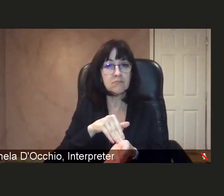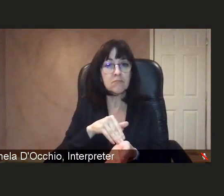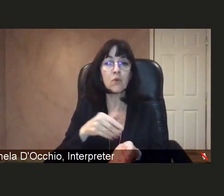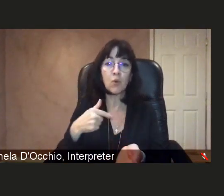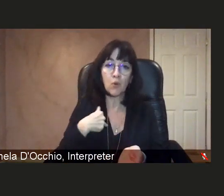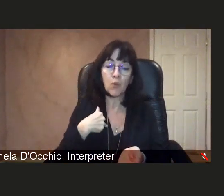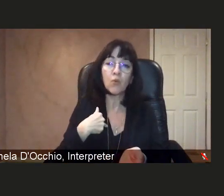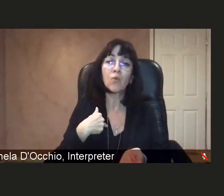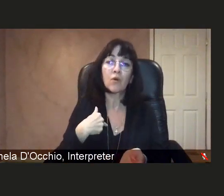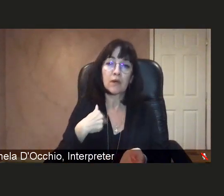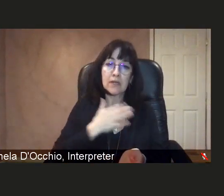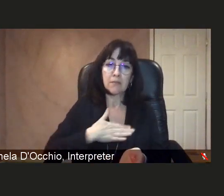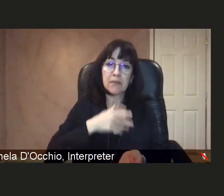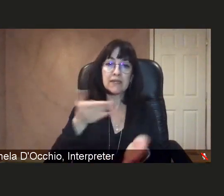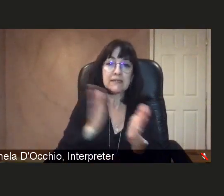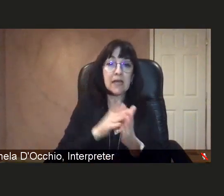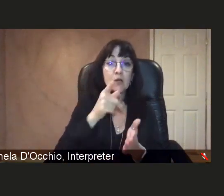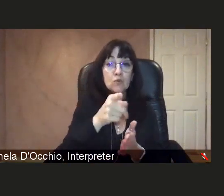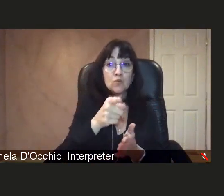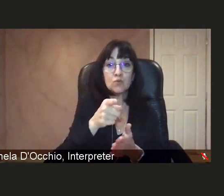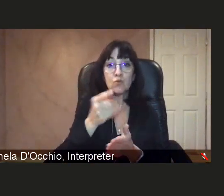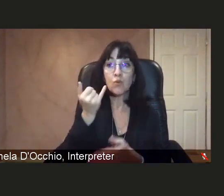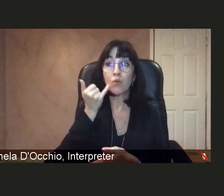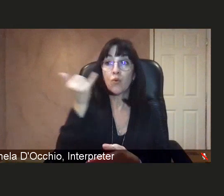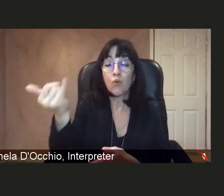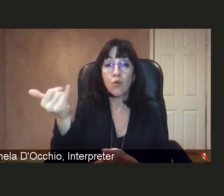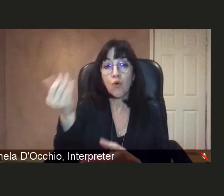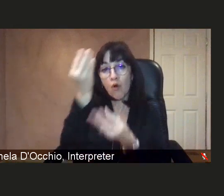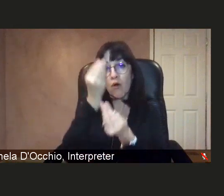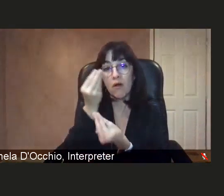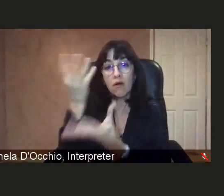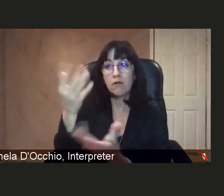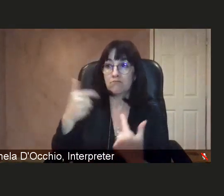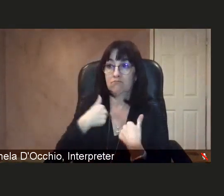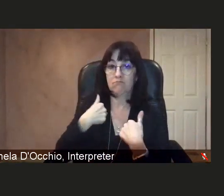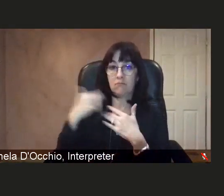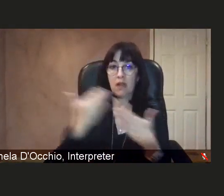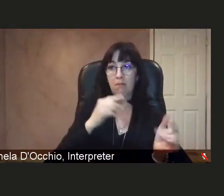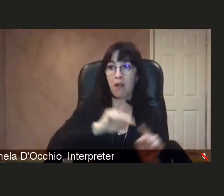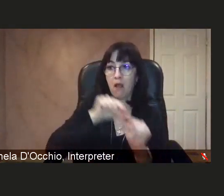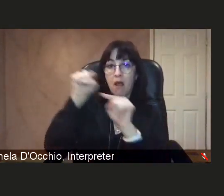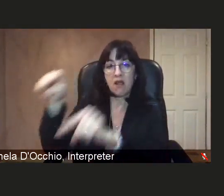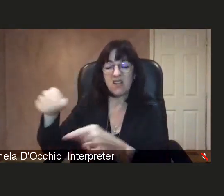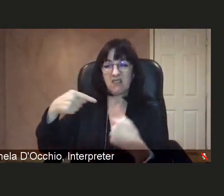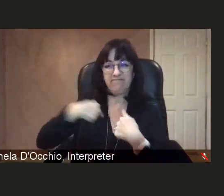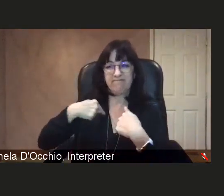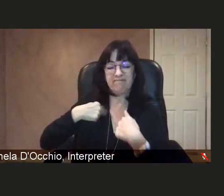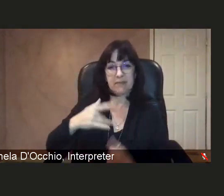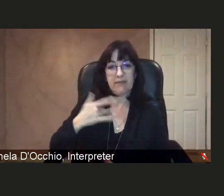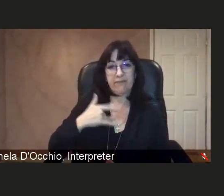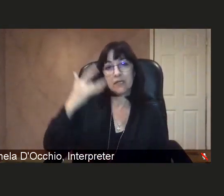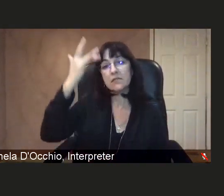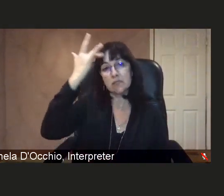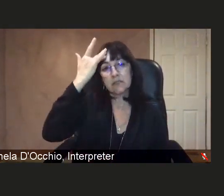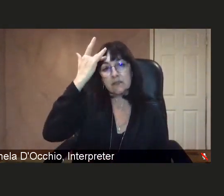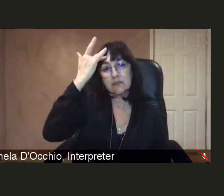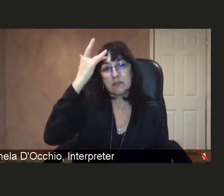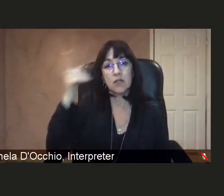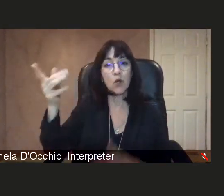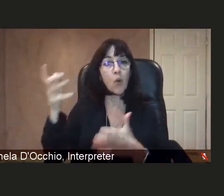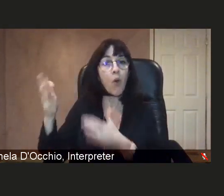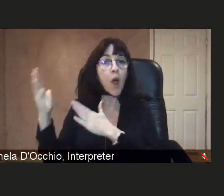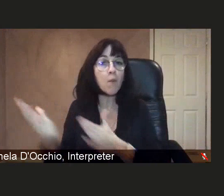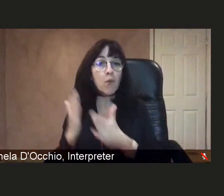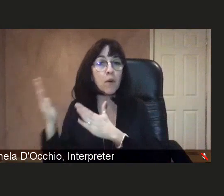we take the precautions to keep you safe and to keep all of us safe as well. So along those same lines, one